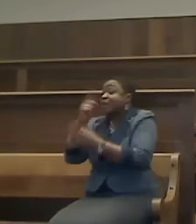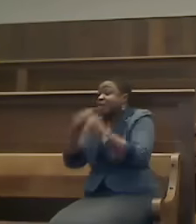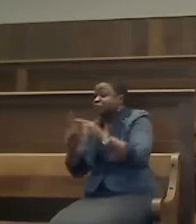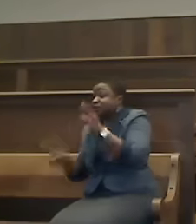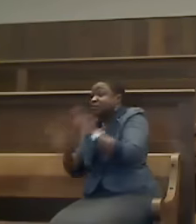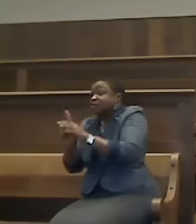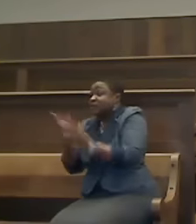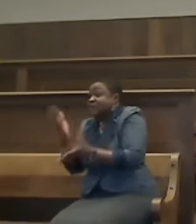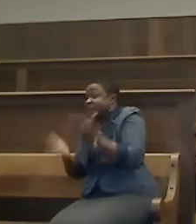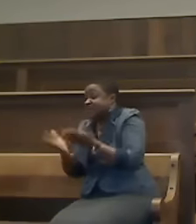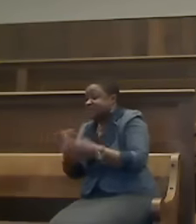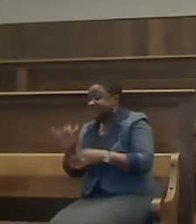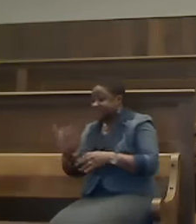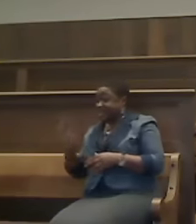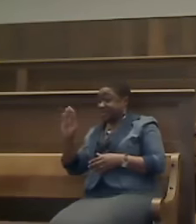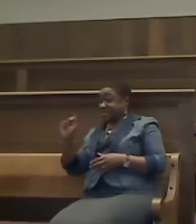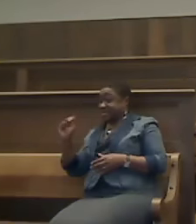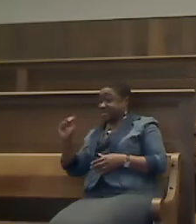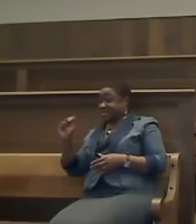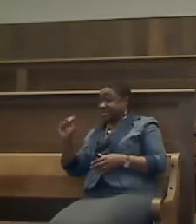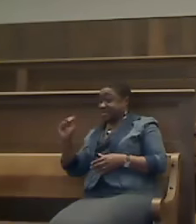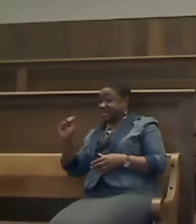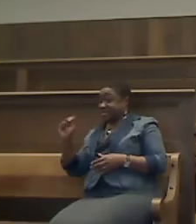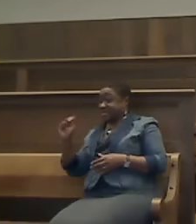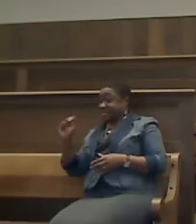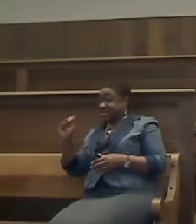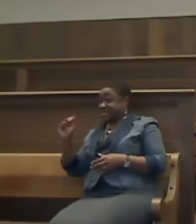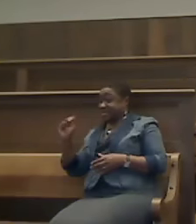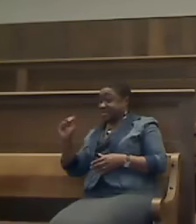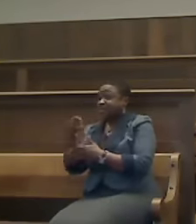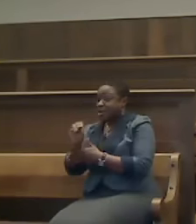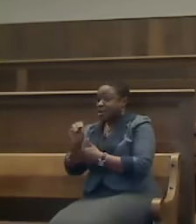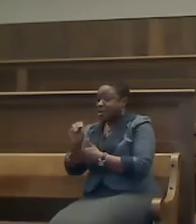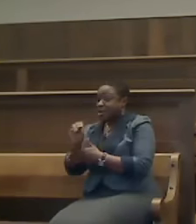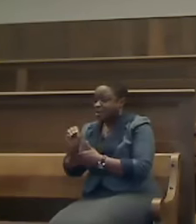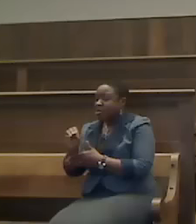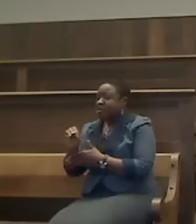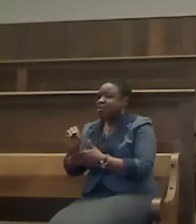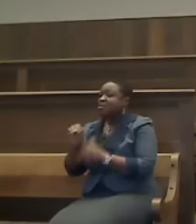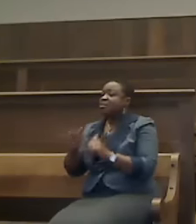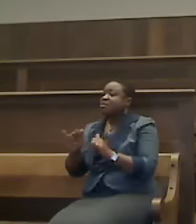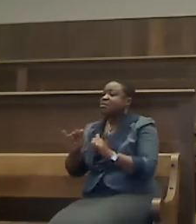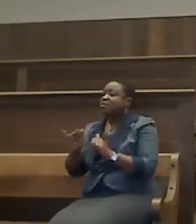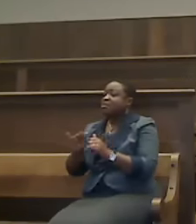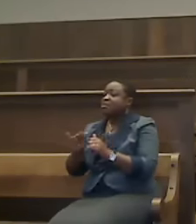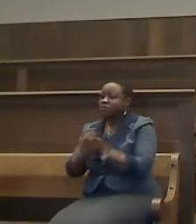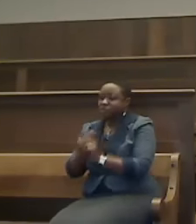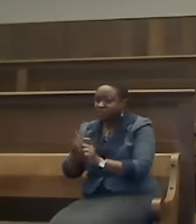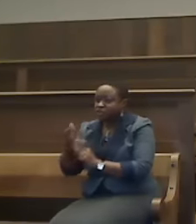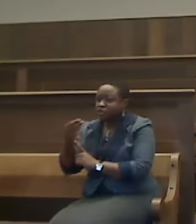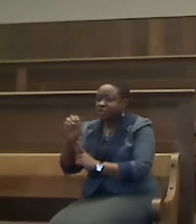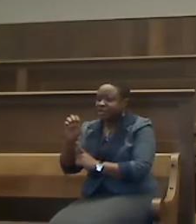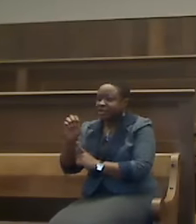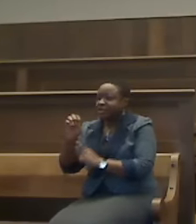Bt corn, the process of genetic engineering switched on a gene